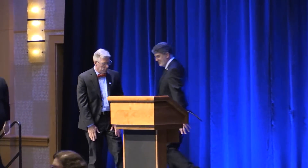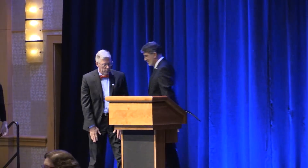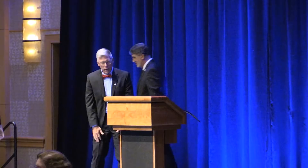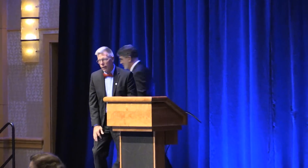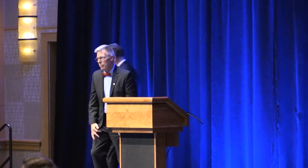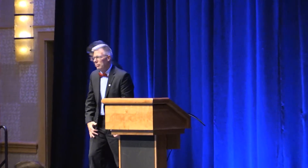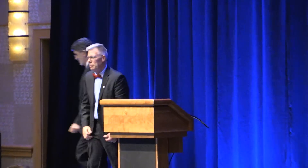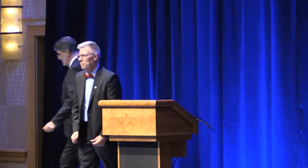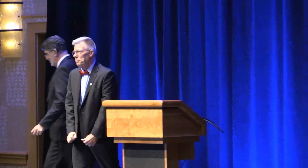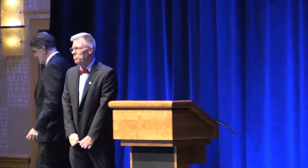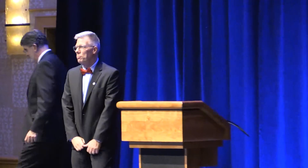Thank you.